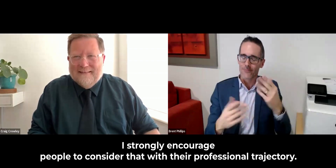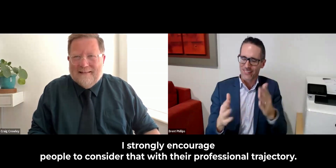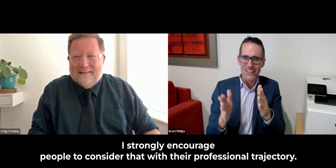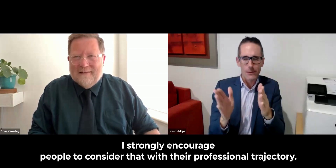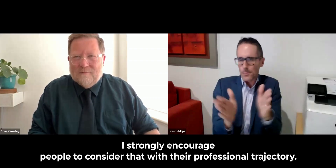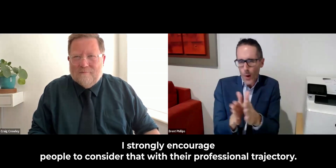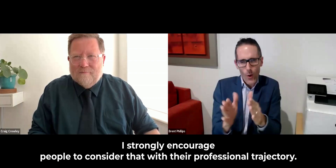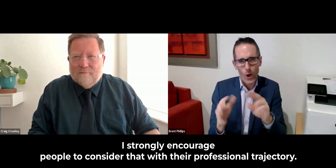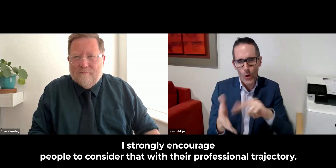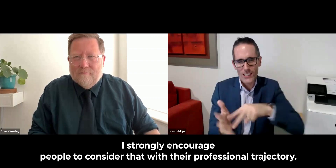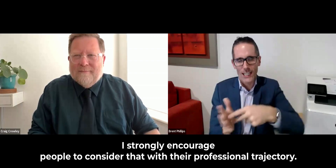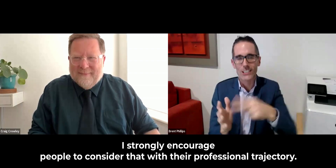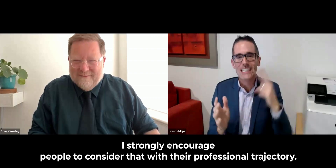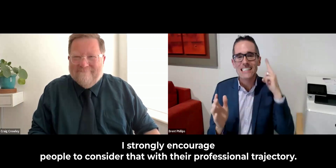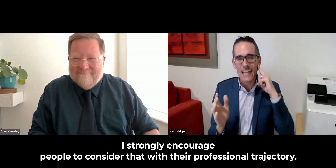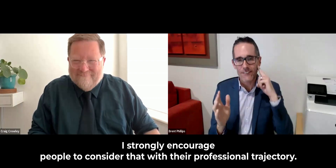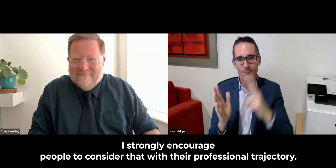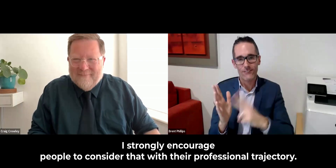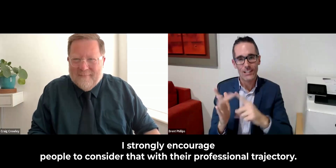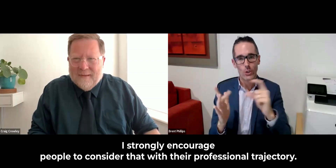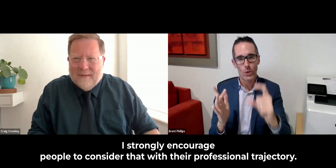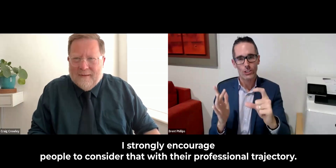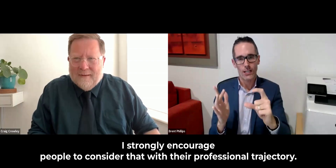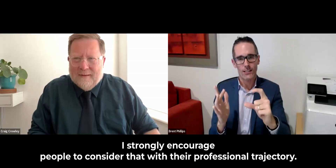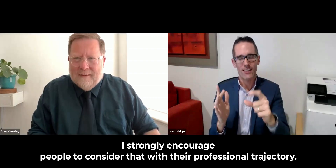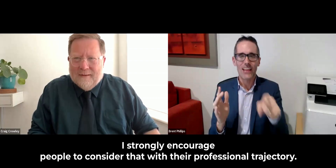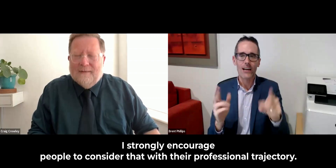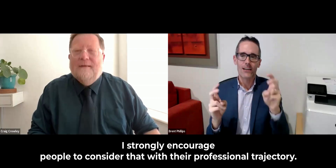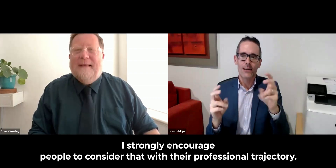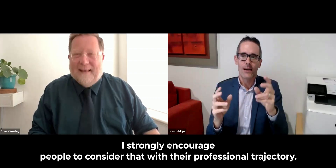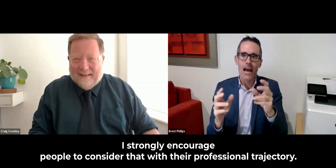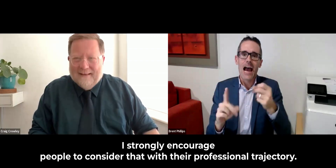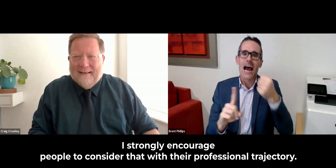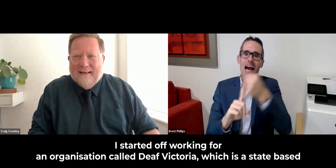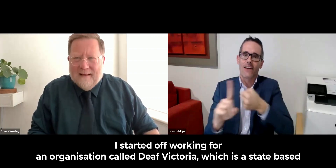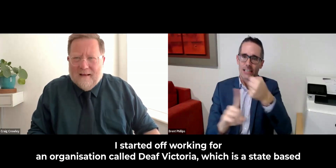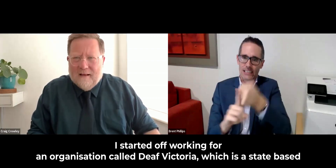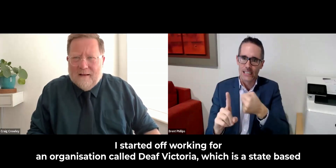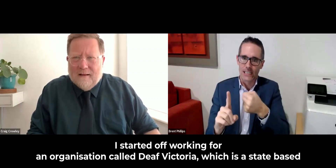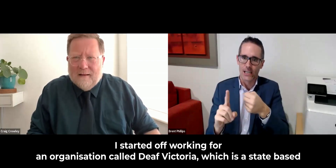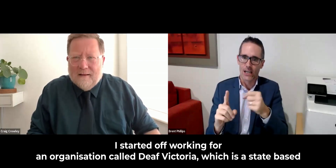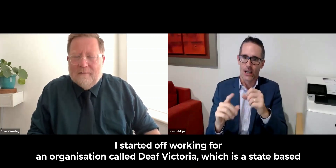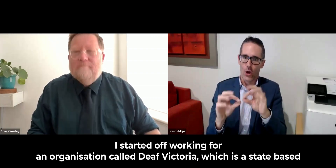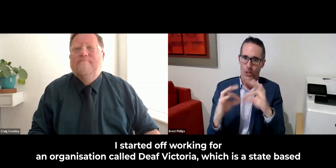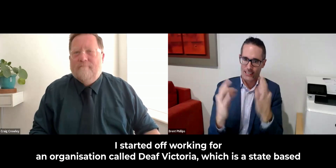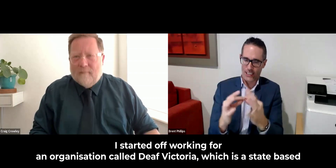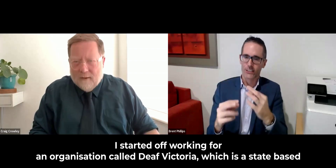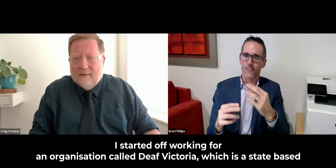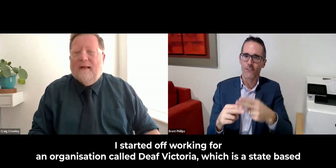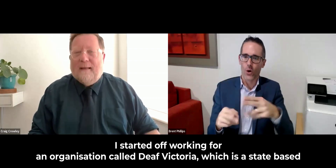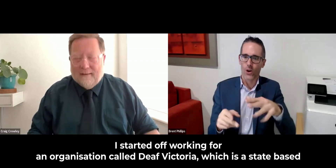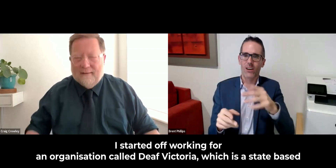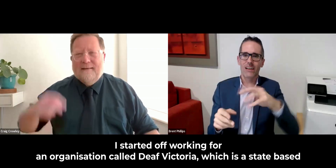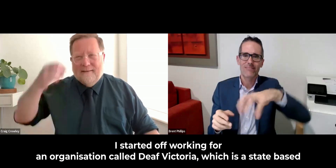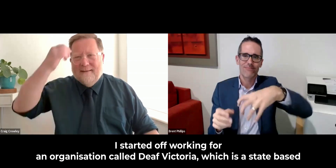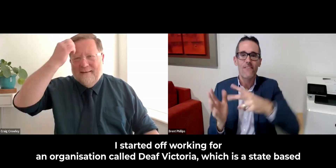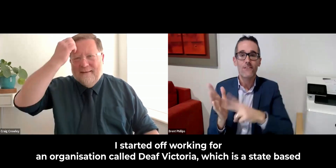strongly encourage people to consider that with their professional trajectory. I started off working for an organisation called Deaf Victoria, which is